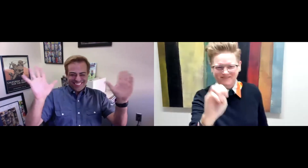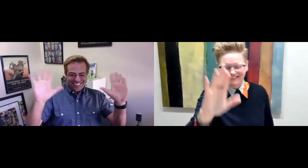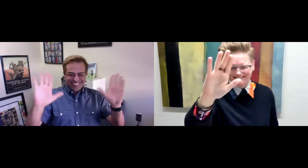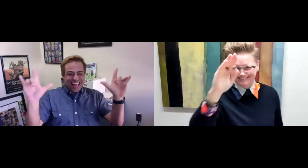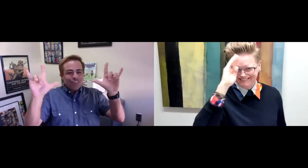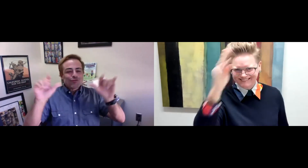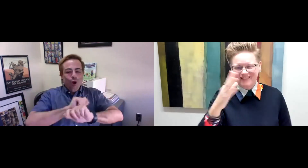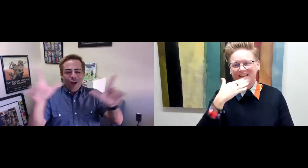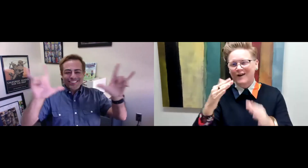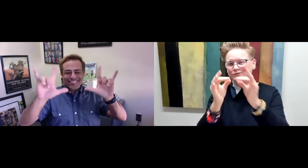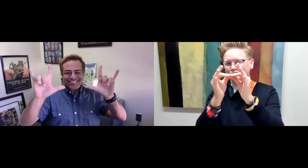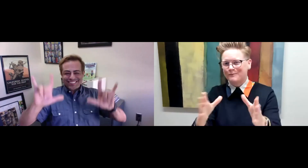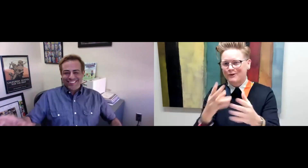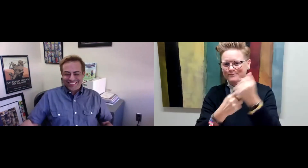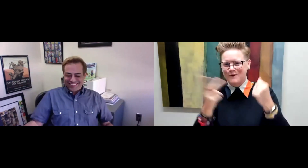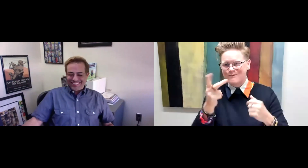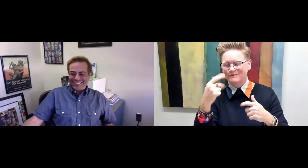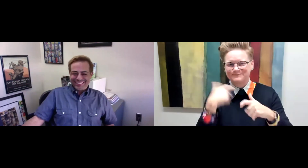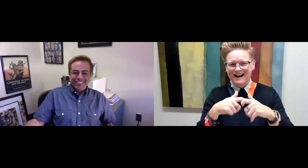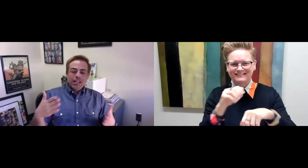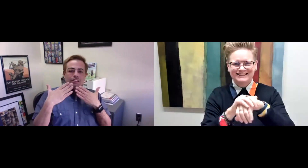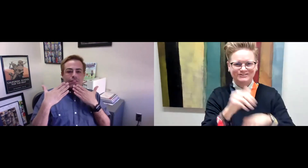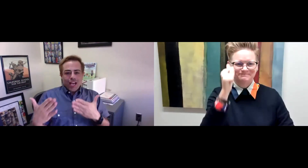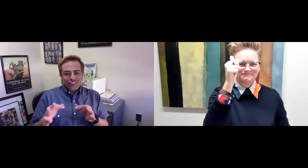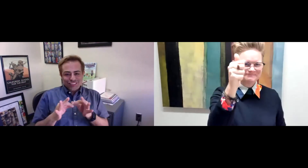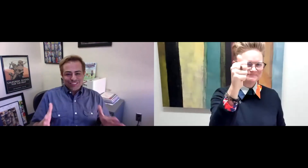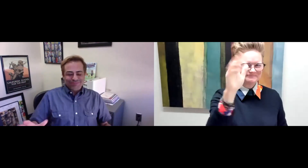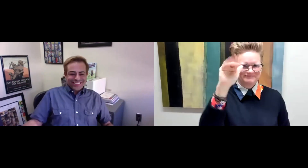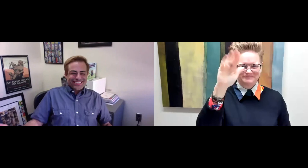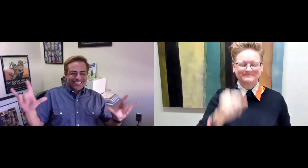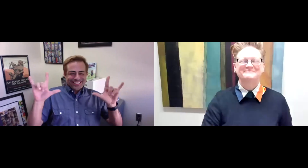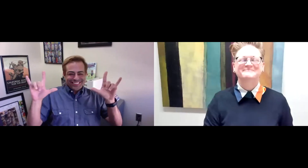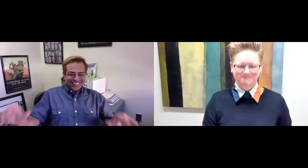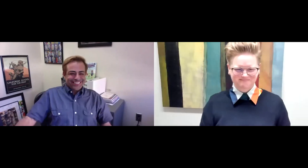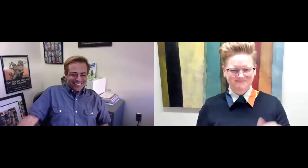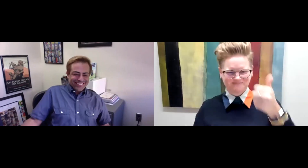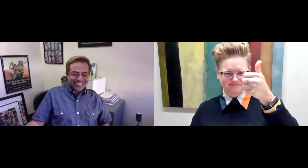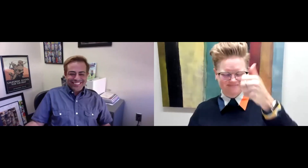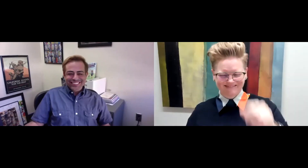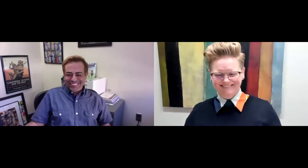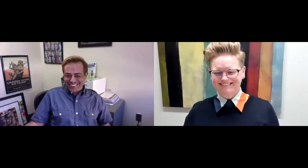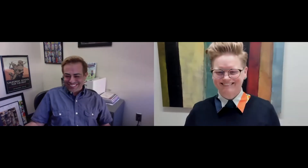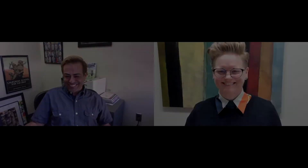until next time, thank you very much. Bye. Love you all. Thanks all the interpreters, Spanish and English. Bye.